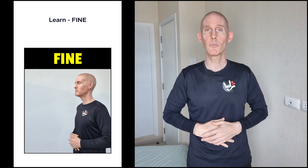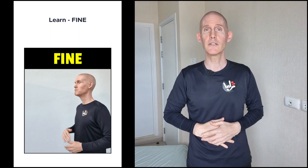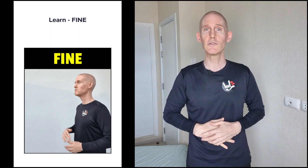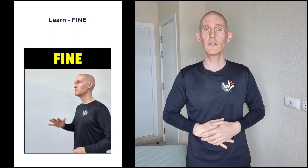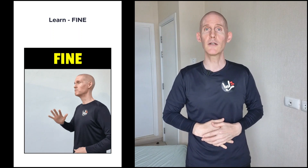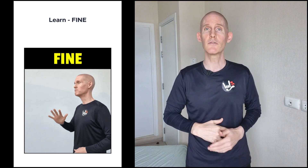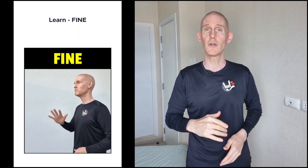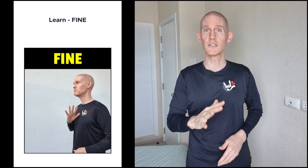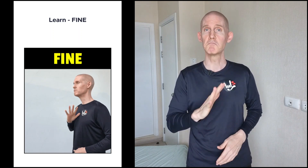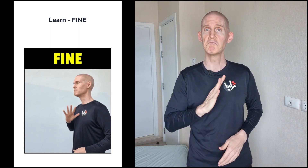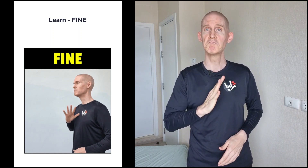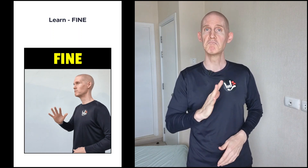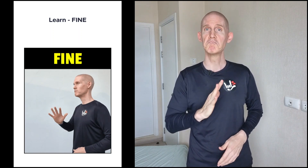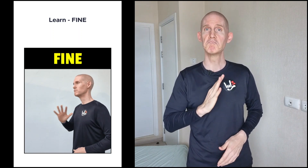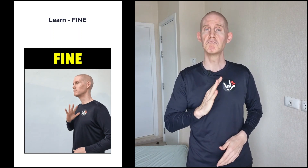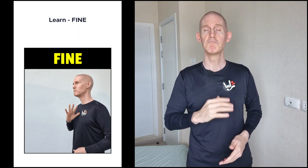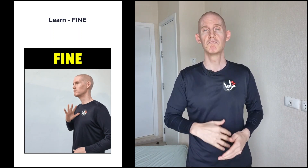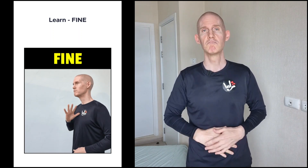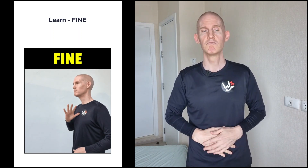a pleasant look on your face.